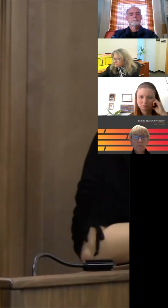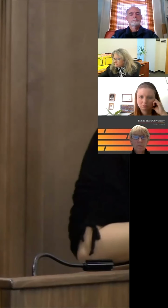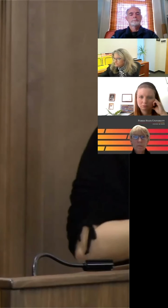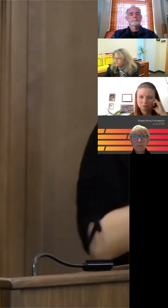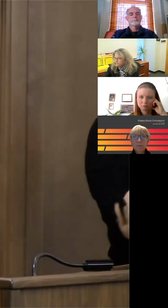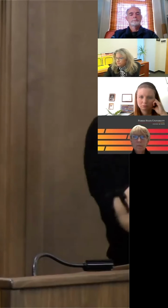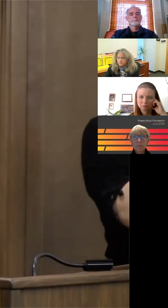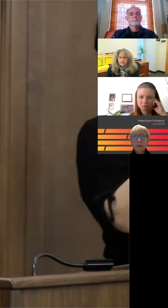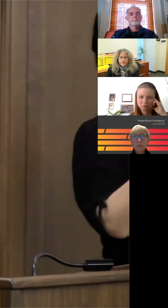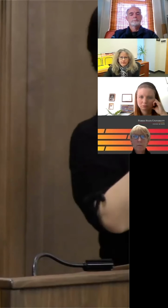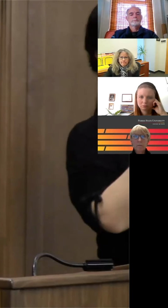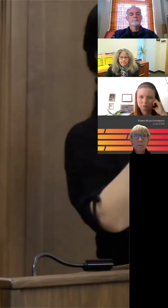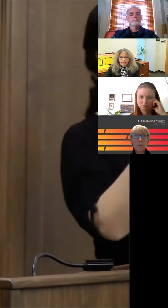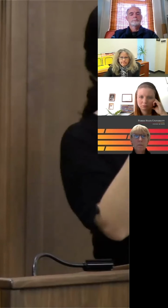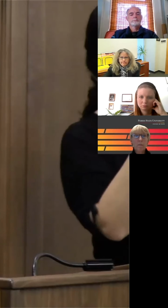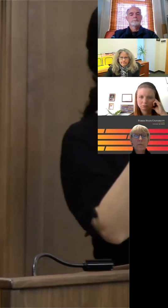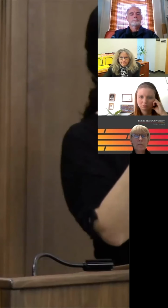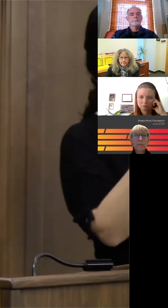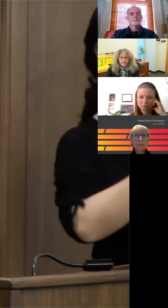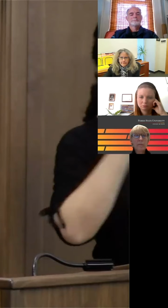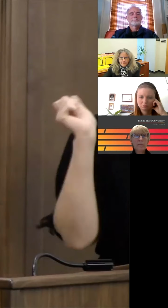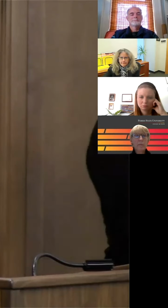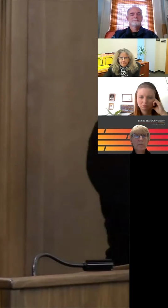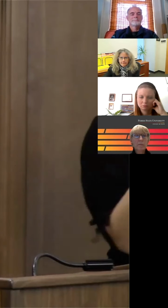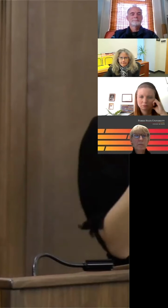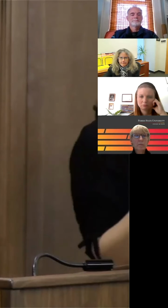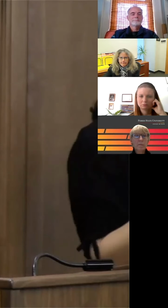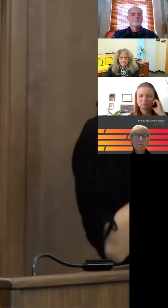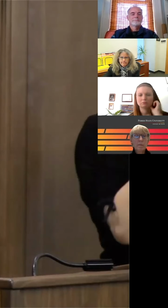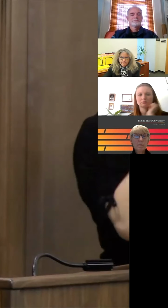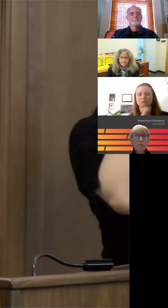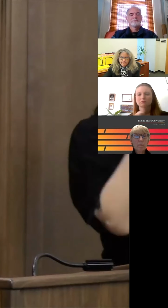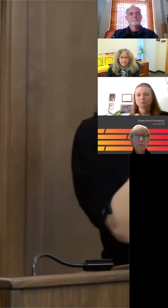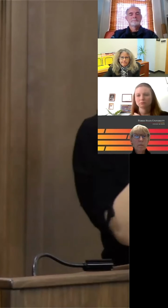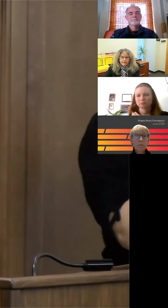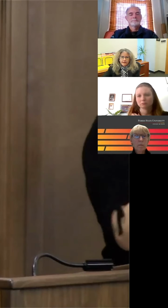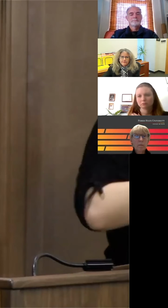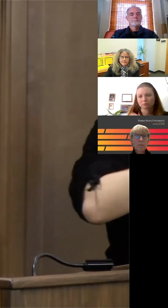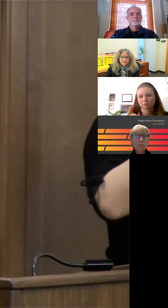Babe Ruth hits his first career home run on May 6th.